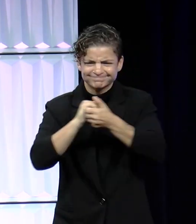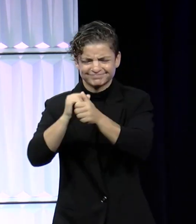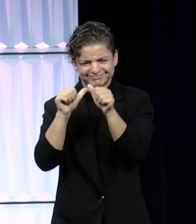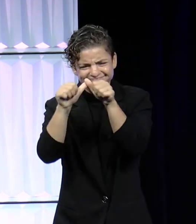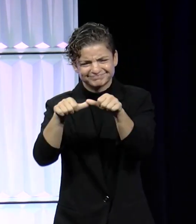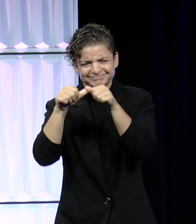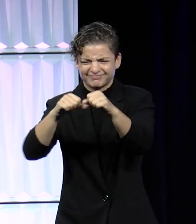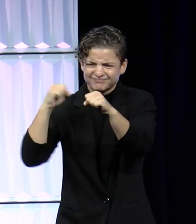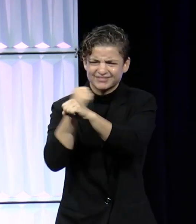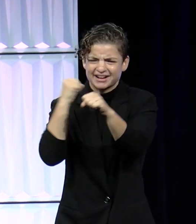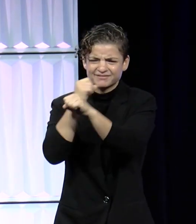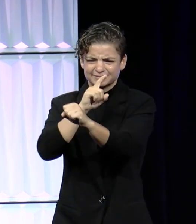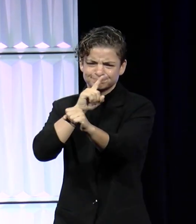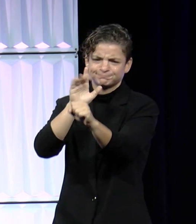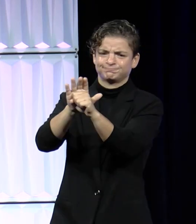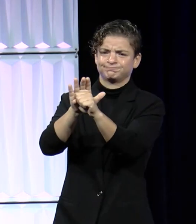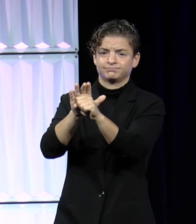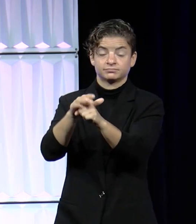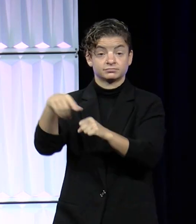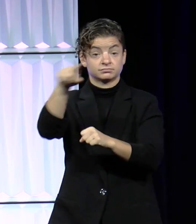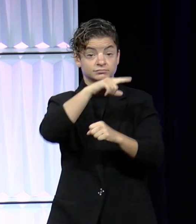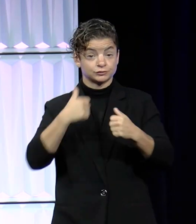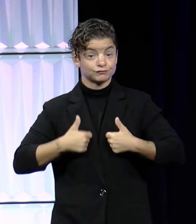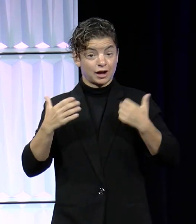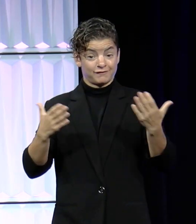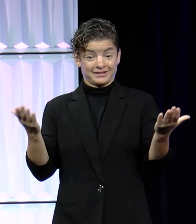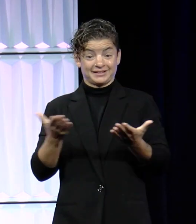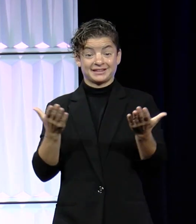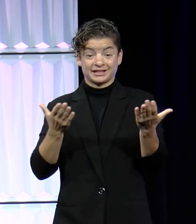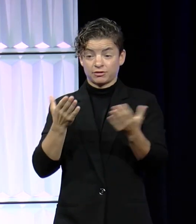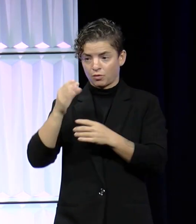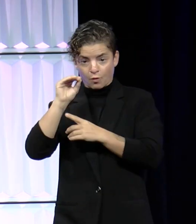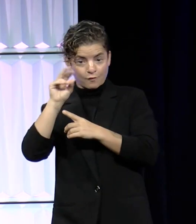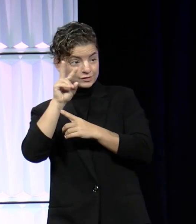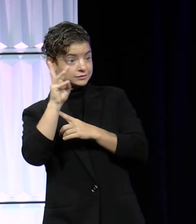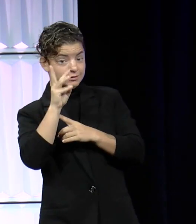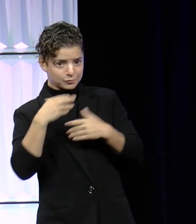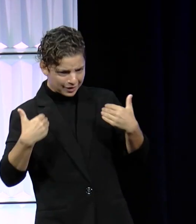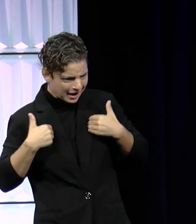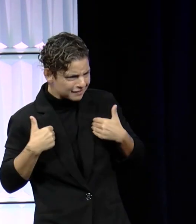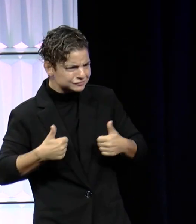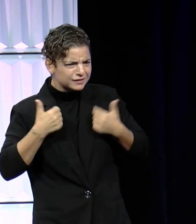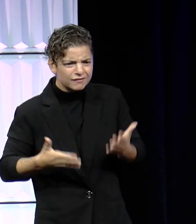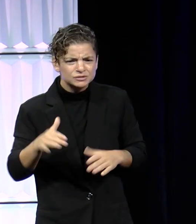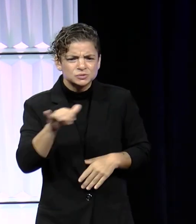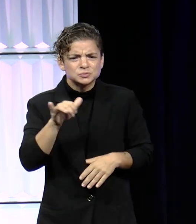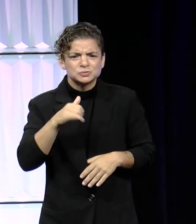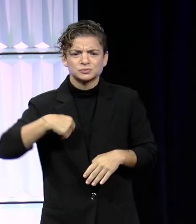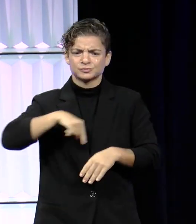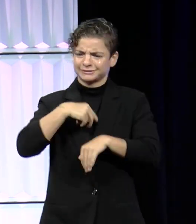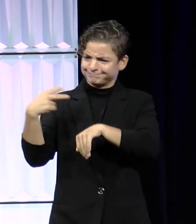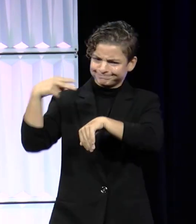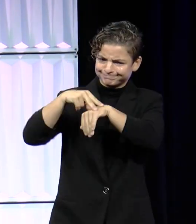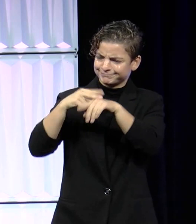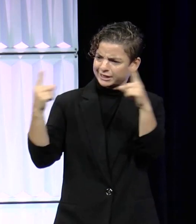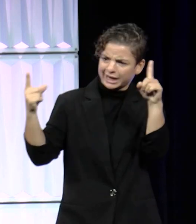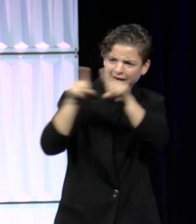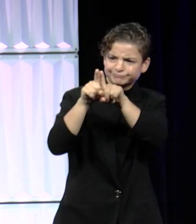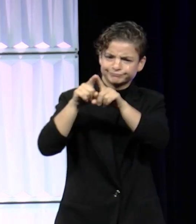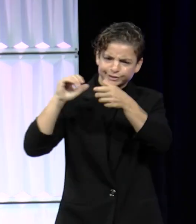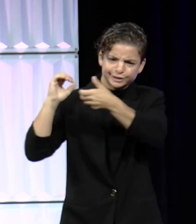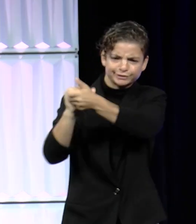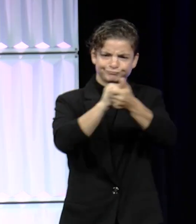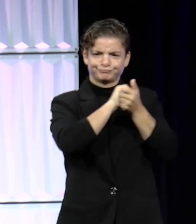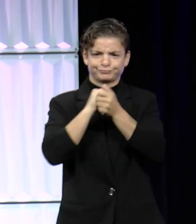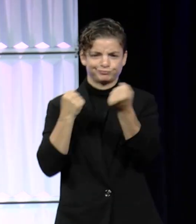lot of survivors here. We're survivors at OVW too, and we are standing with you. So come talk to us. We want to give